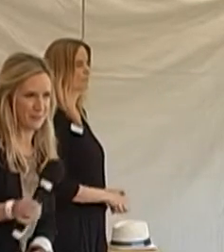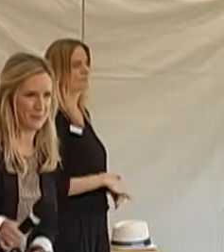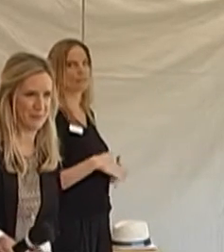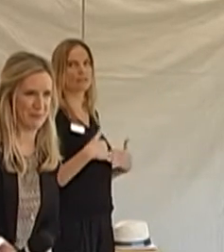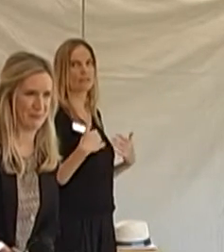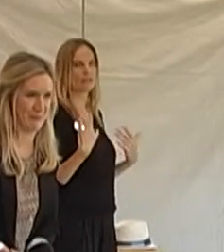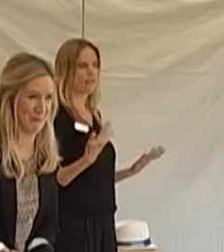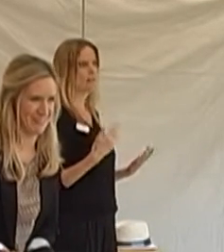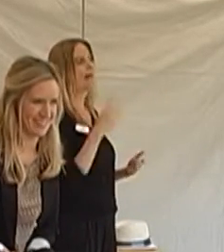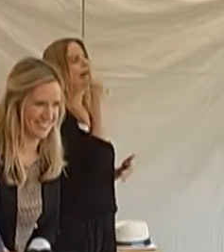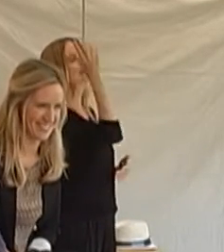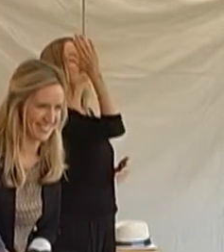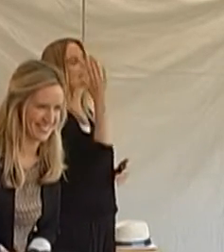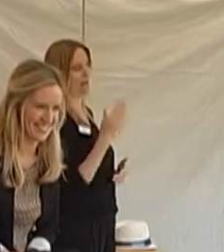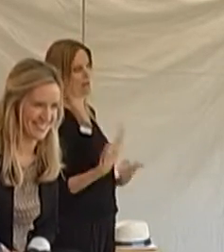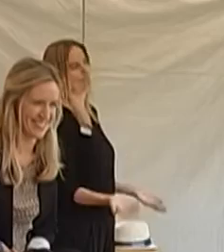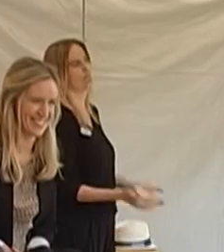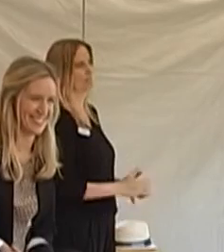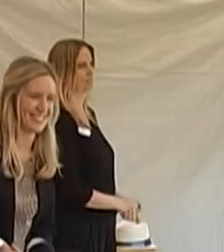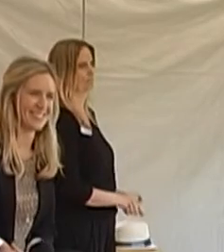Weather.